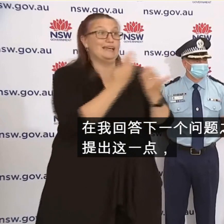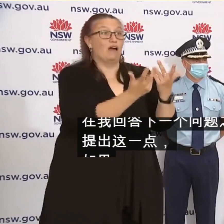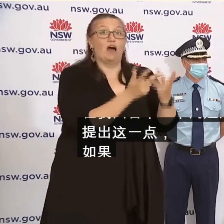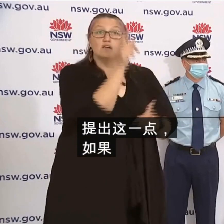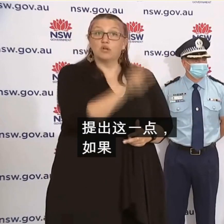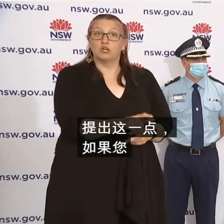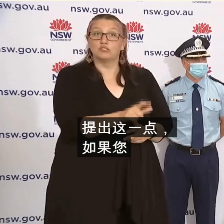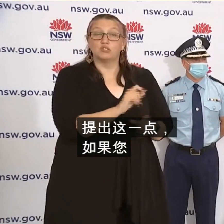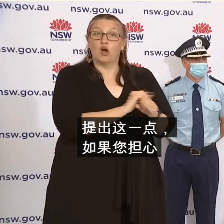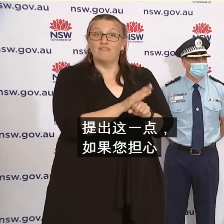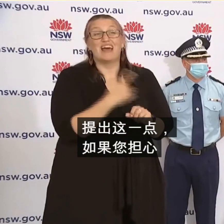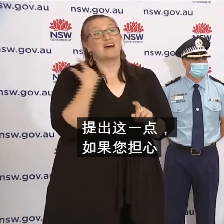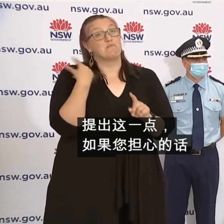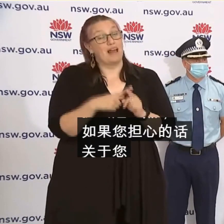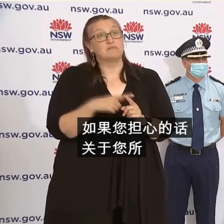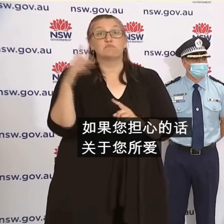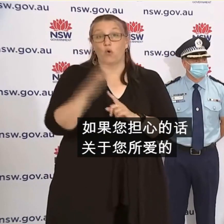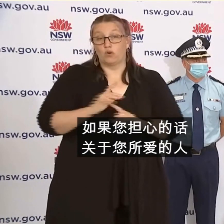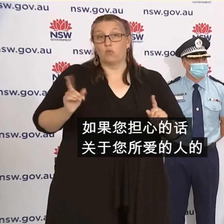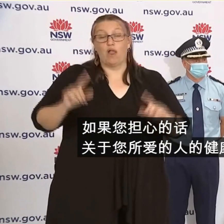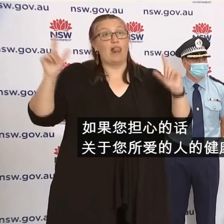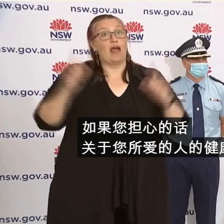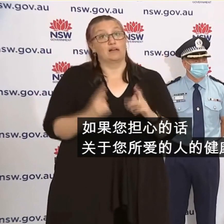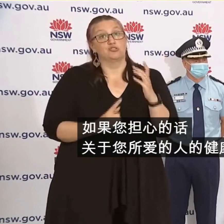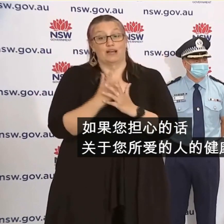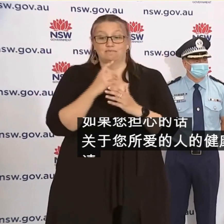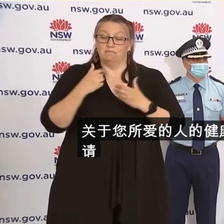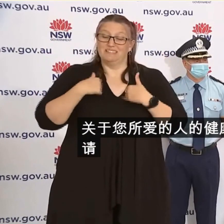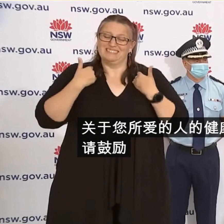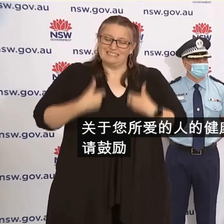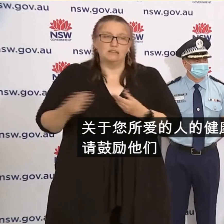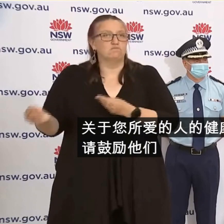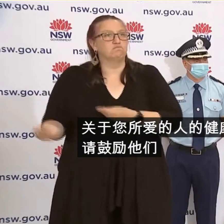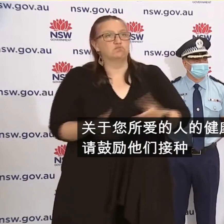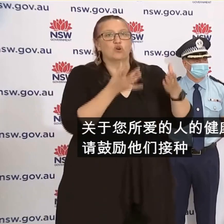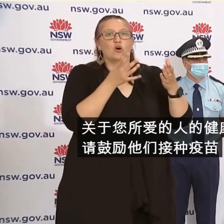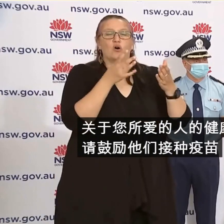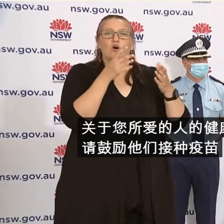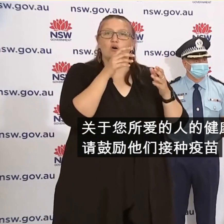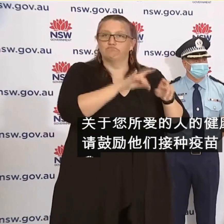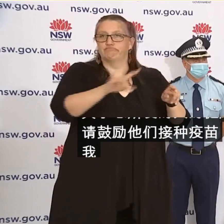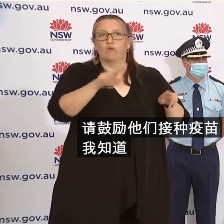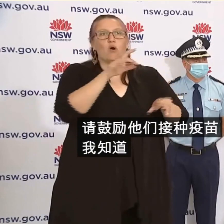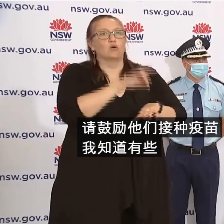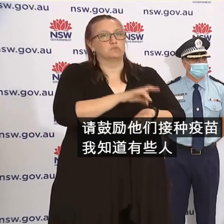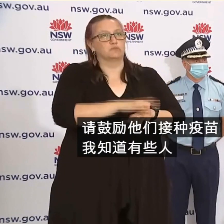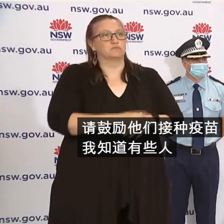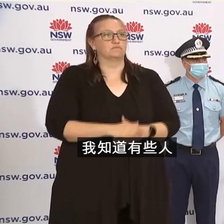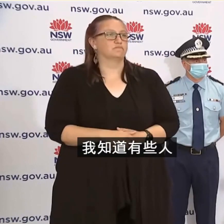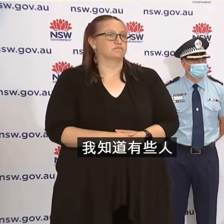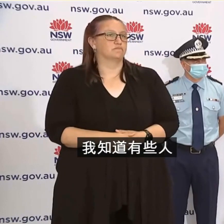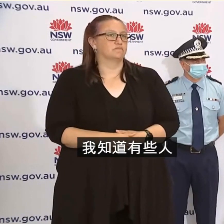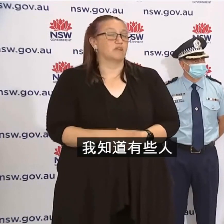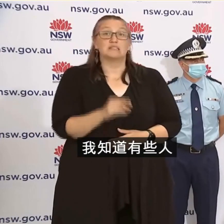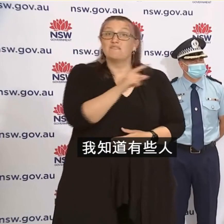point? Please, if you are worried about the health and well-being of your loved ones, please encourage them to get vaccinated. I know some people have